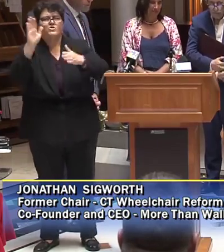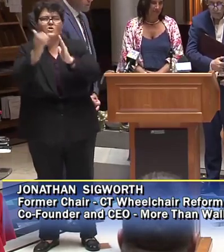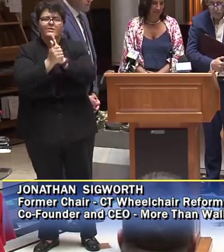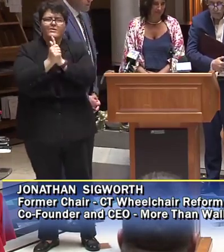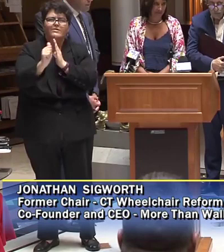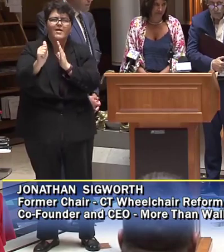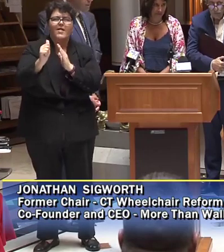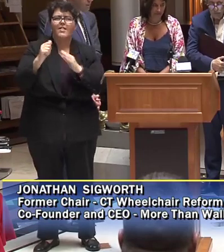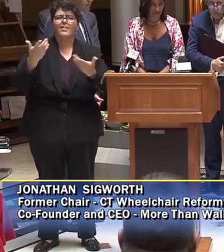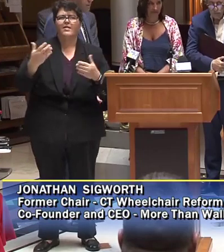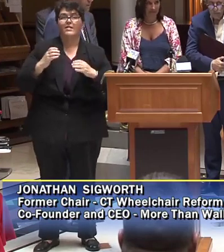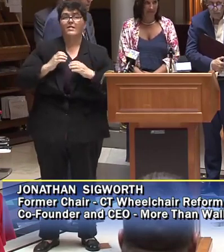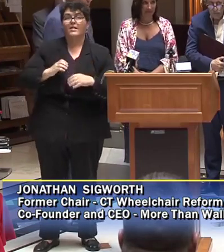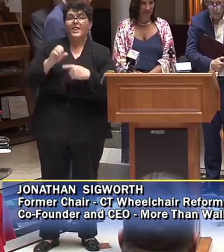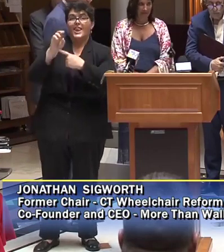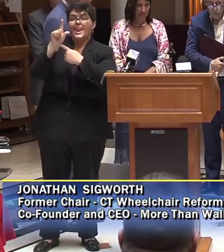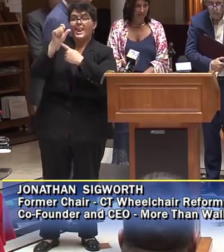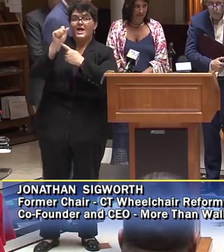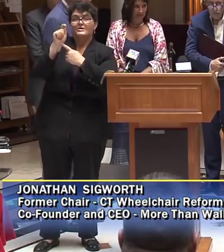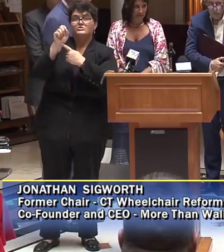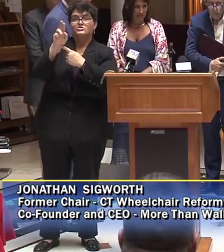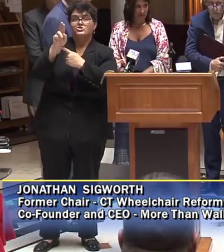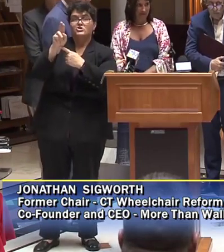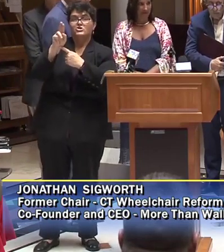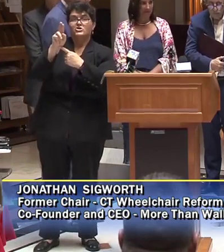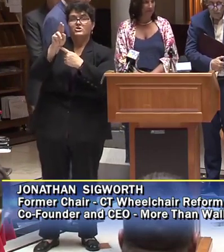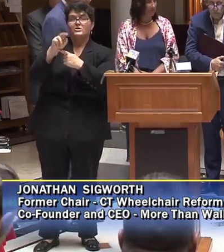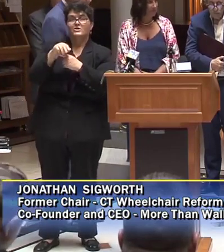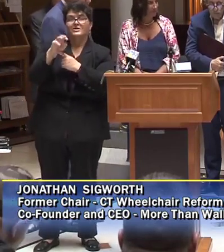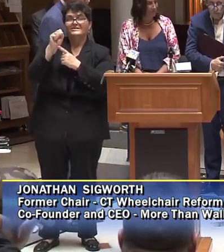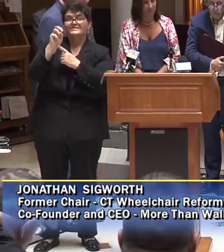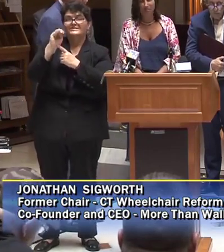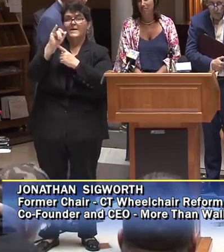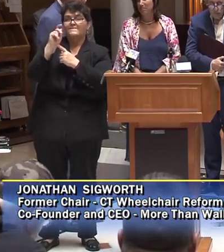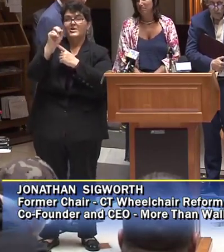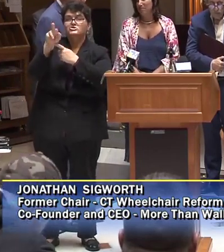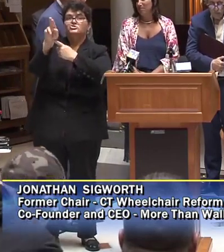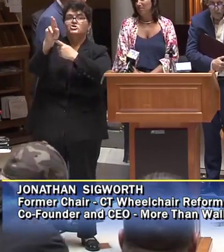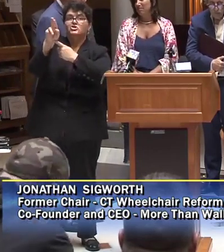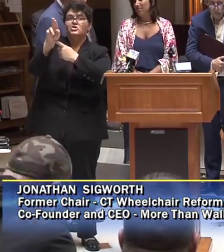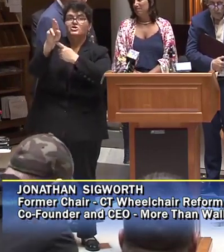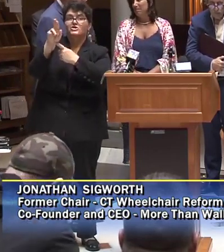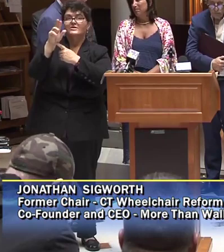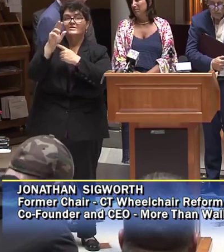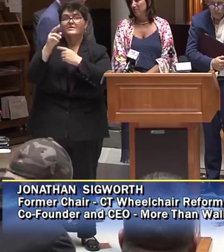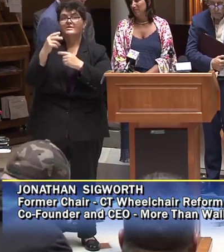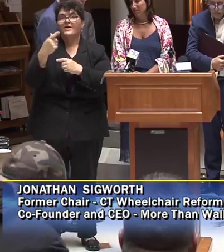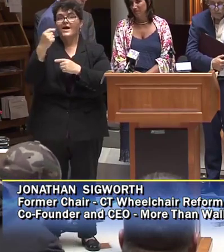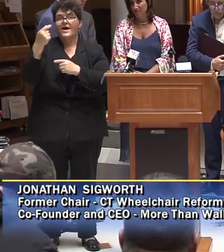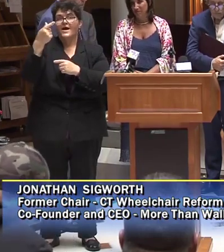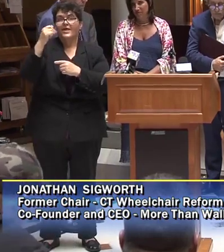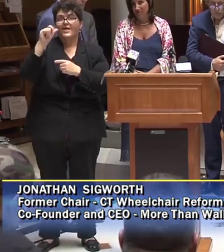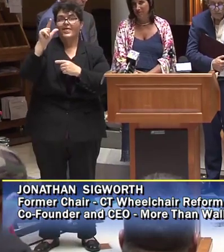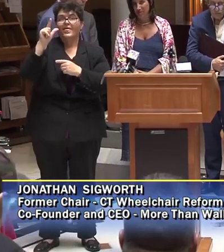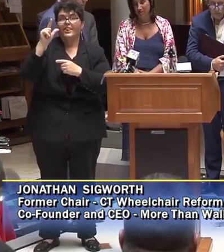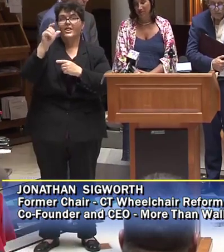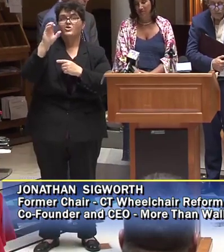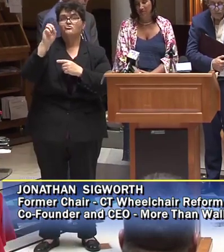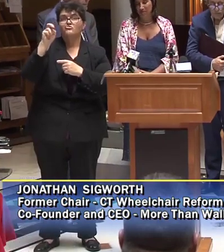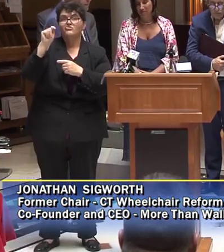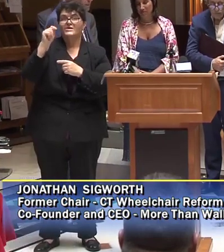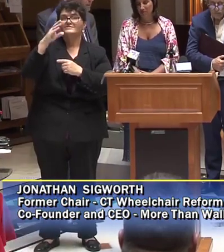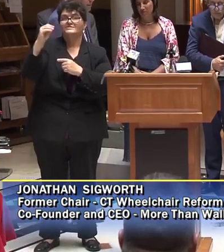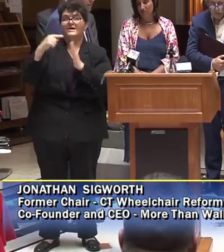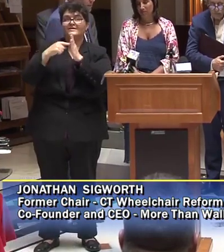Seminara, Representative Gilchrist, Representative Case, for working tirelessly to produce SB 308, a bill